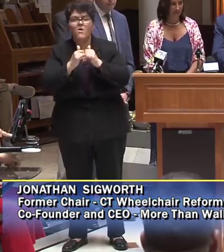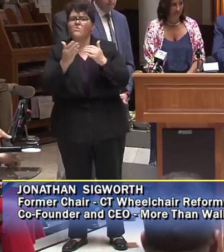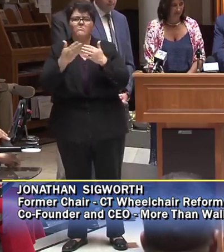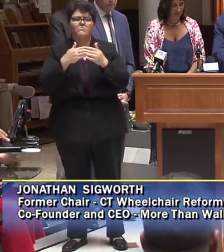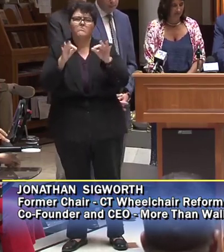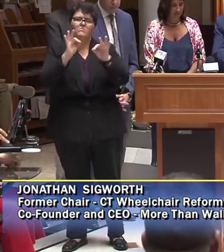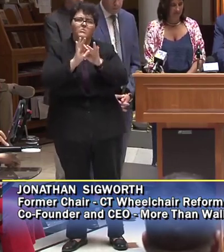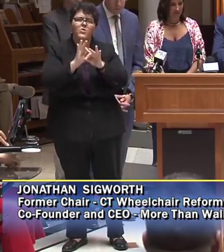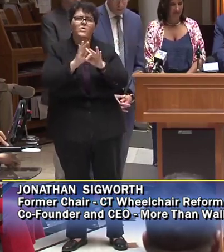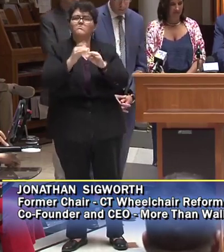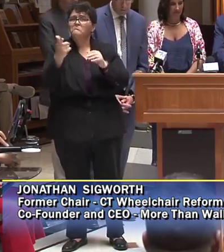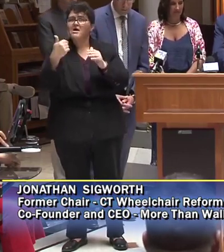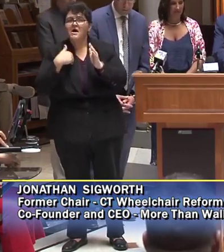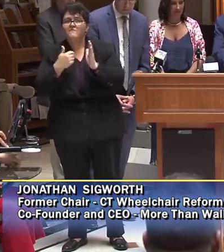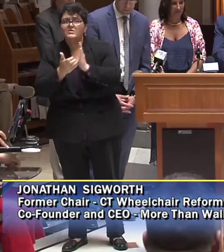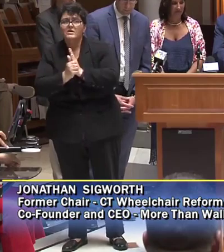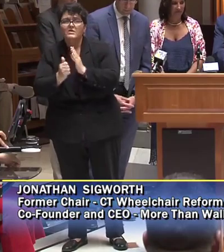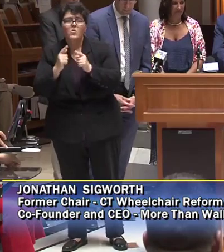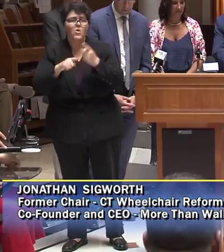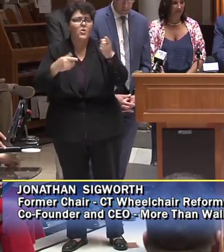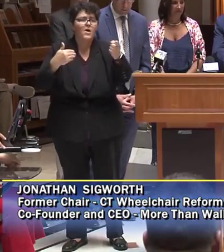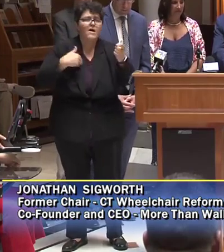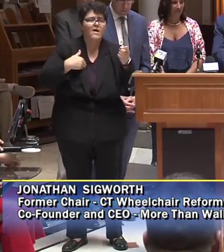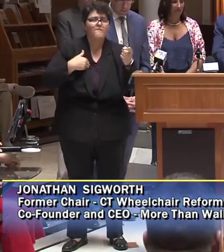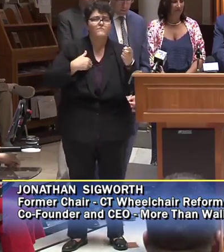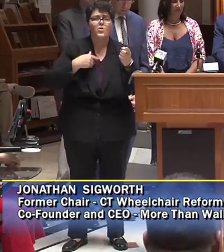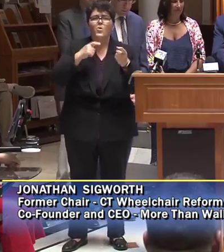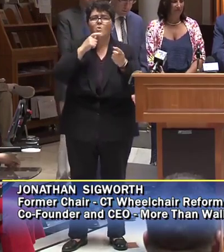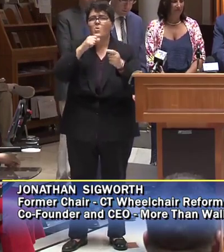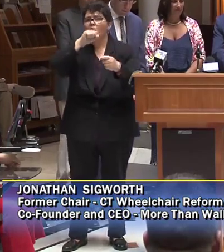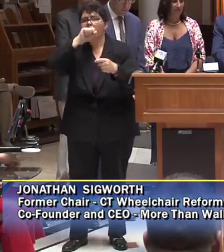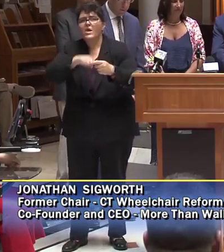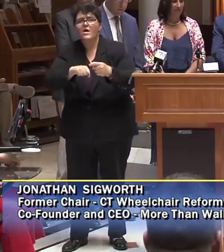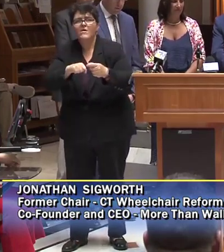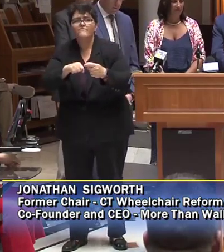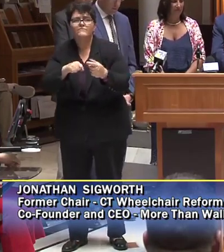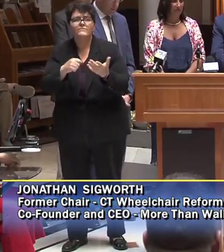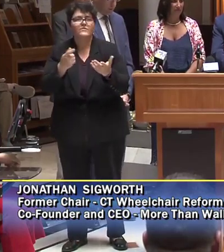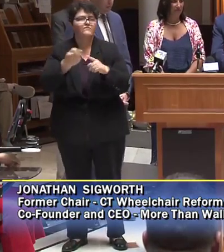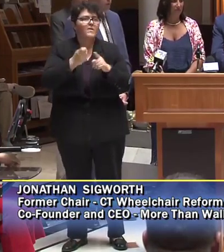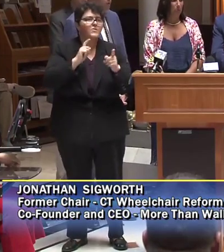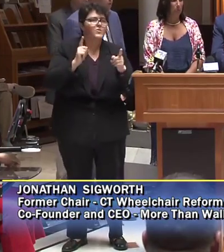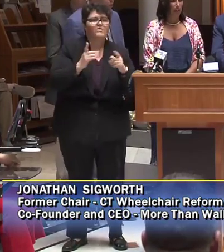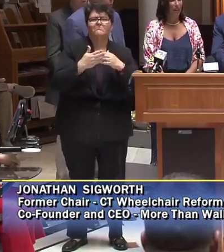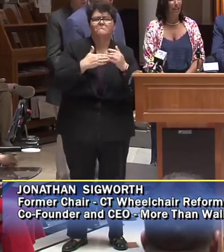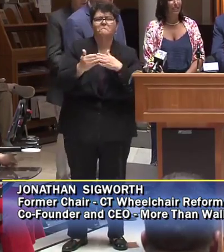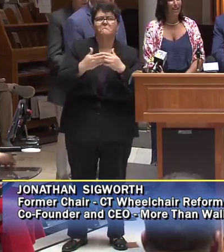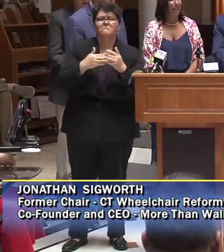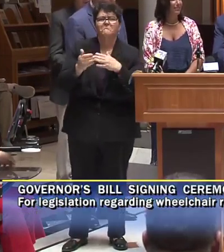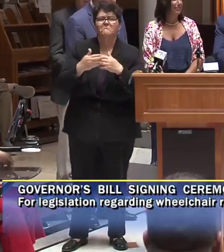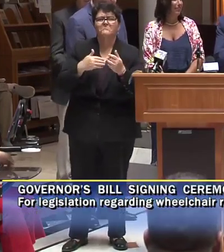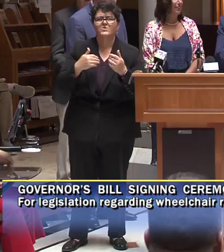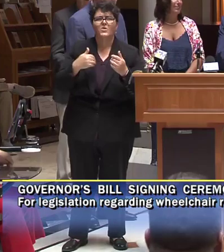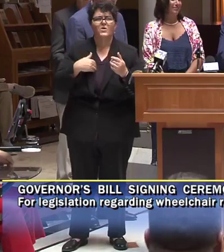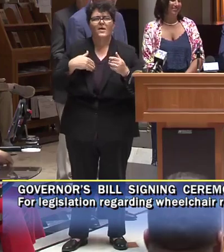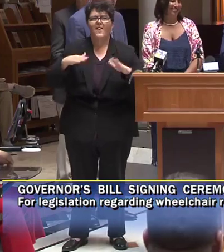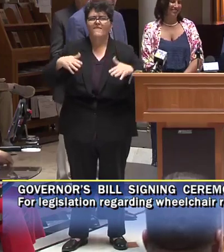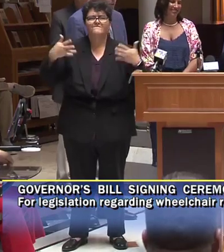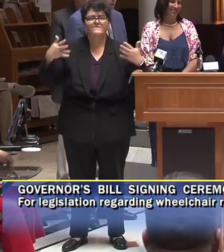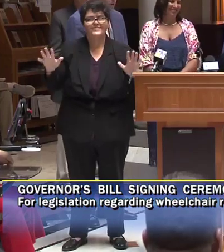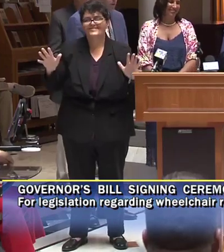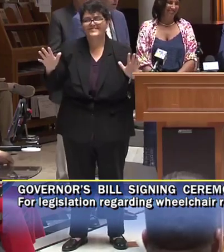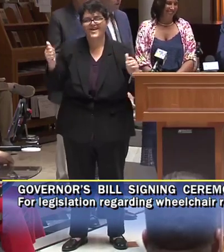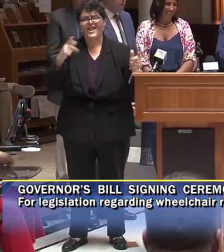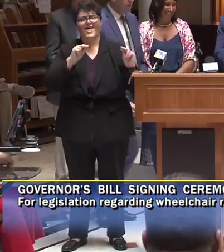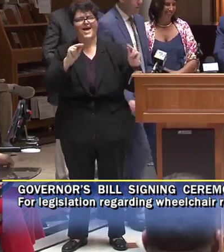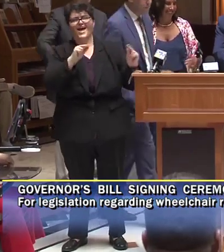who we love, or where we come from. And so, one last time, we're not